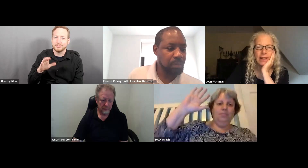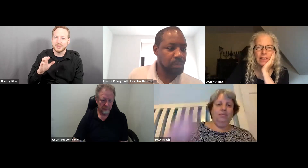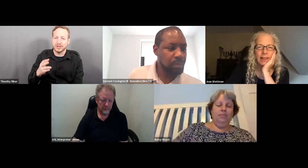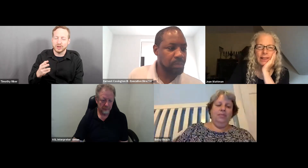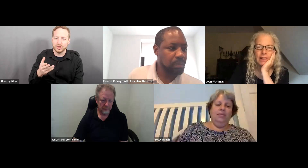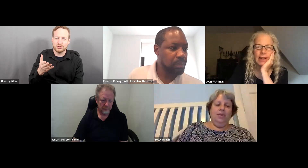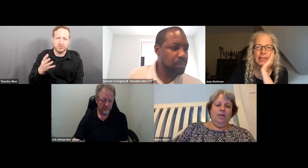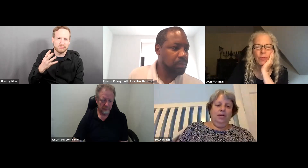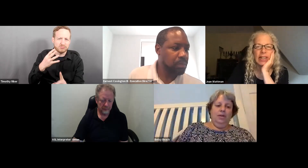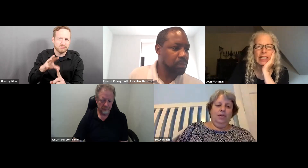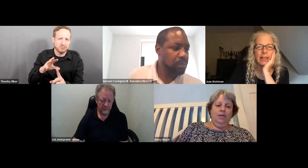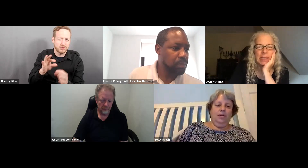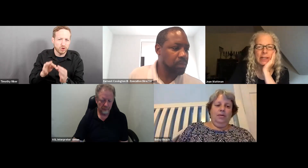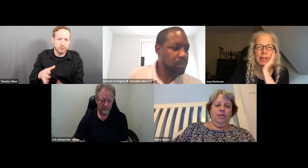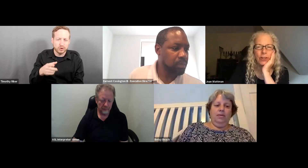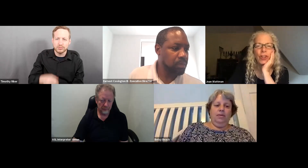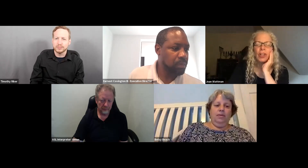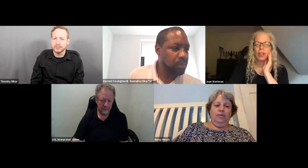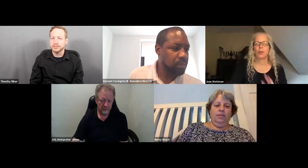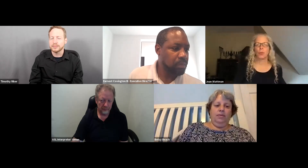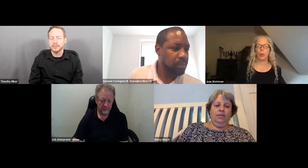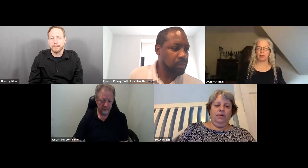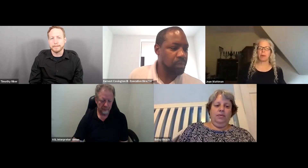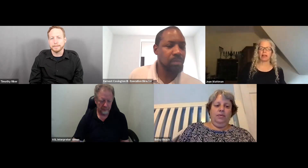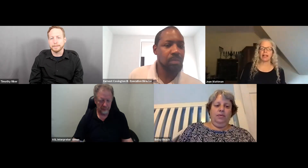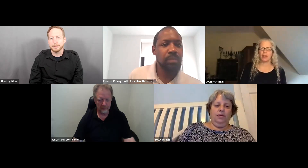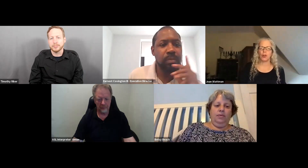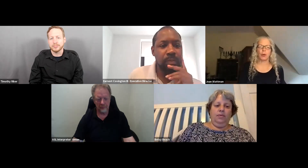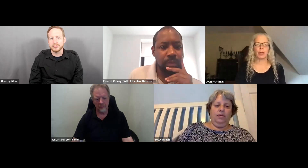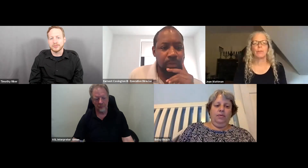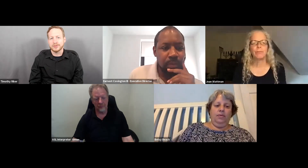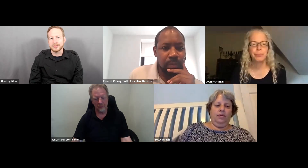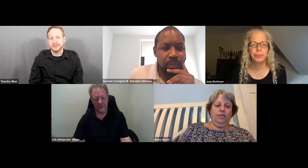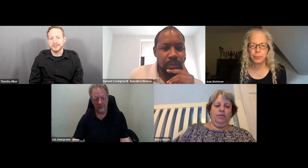Betsy. Yes, I'm recognizing Betsy Beach. We'll